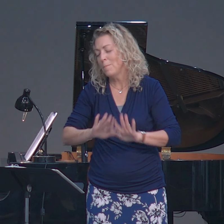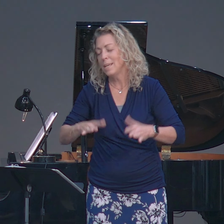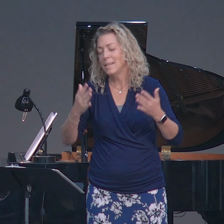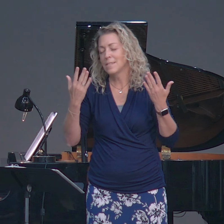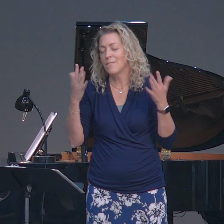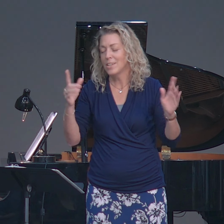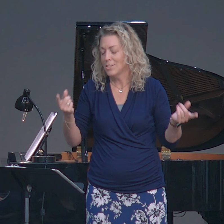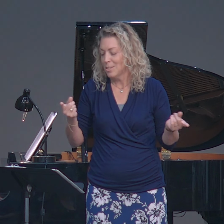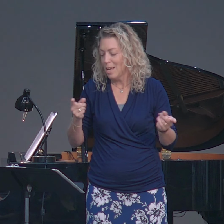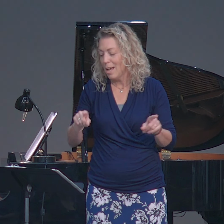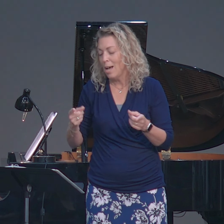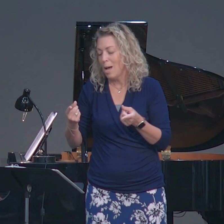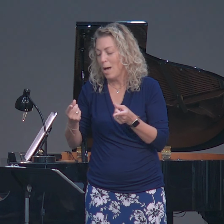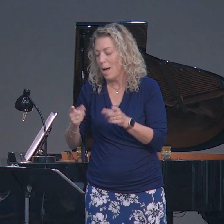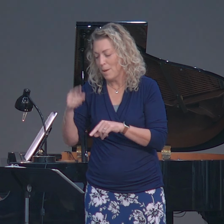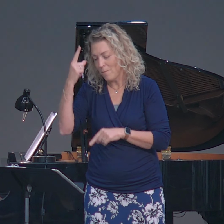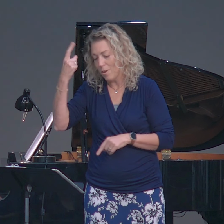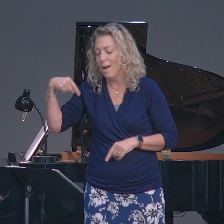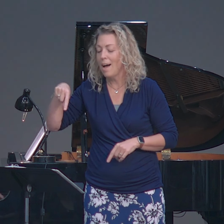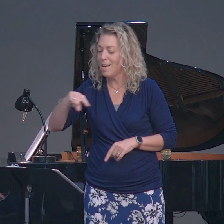come to